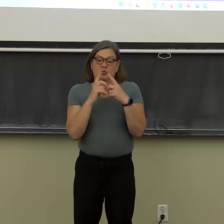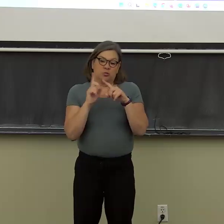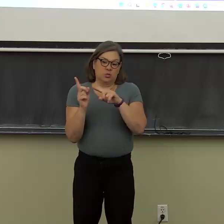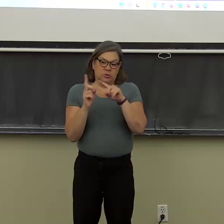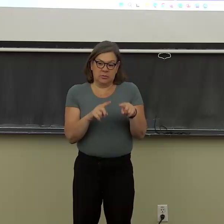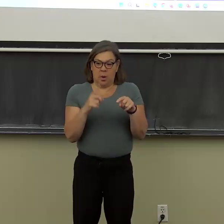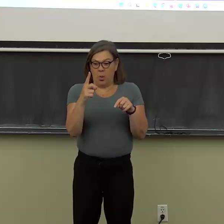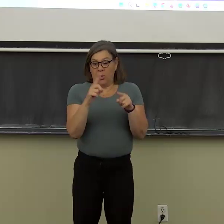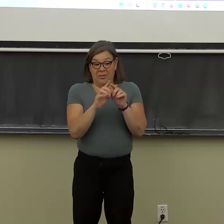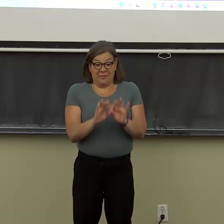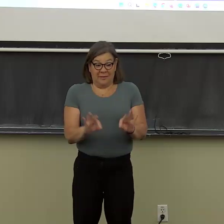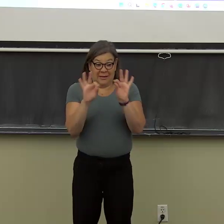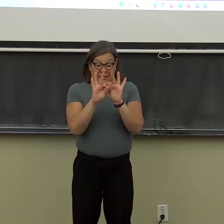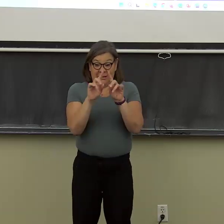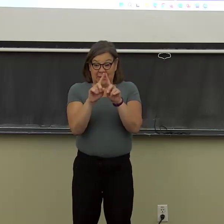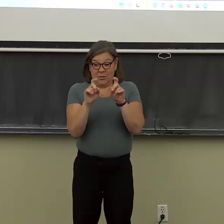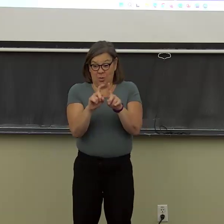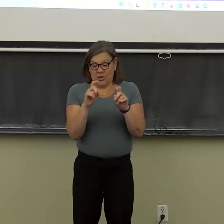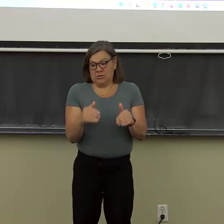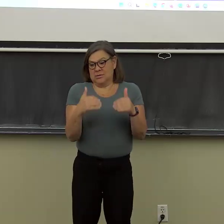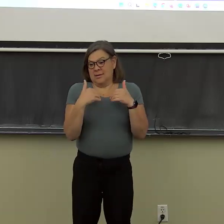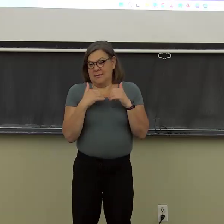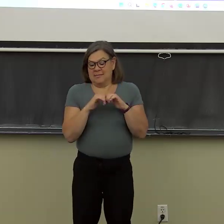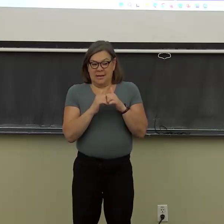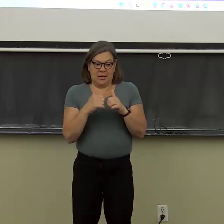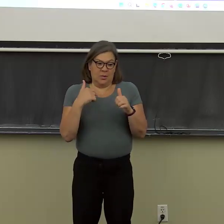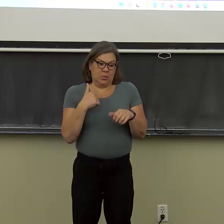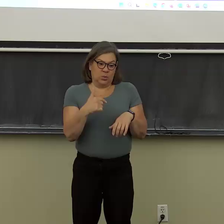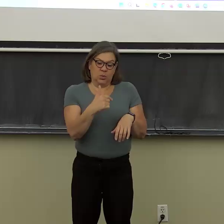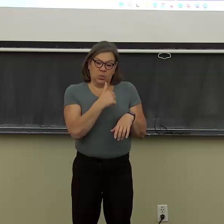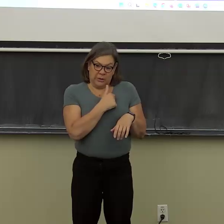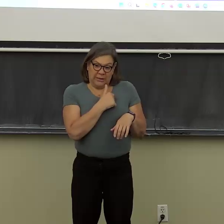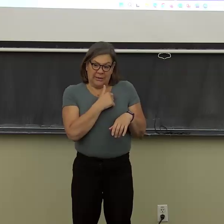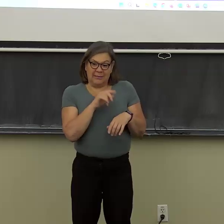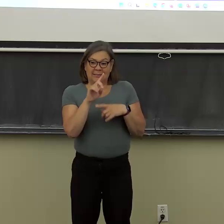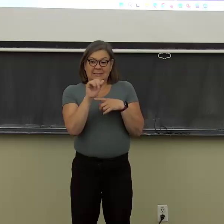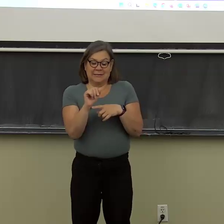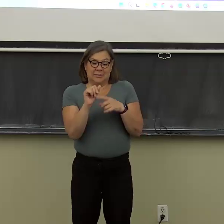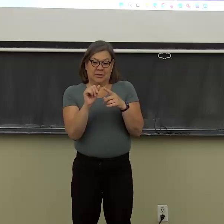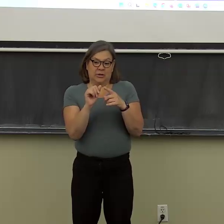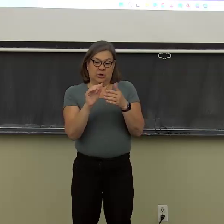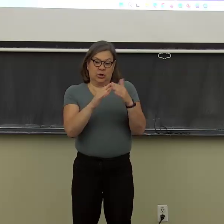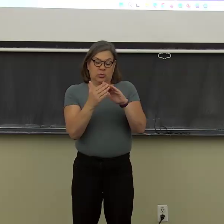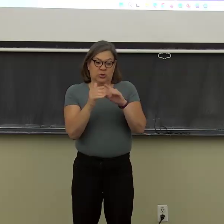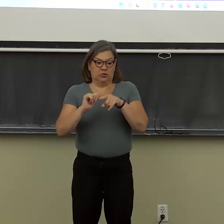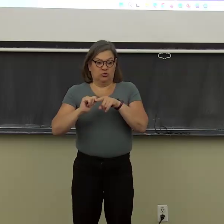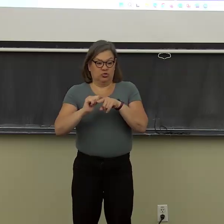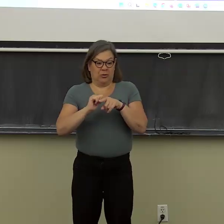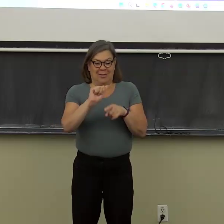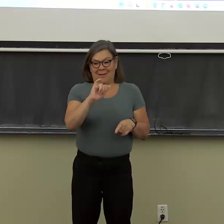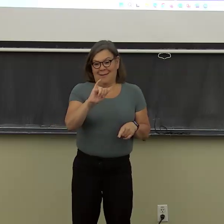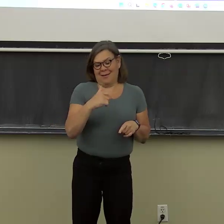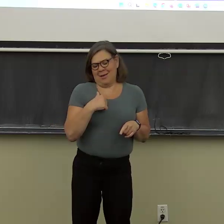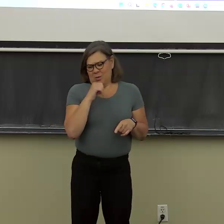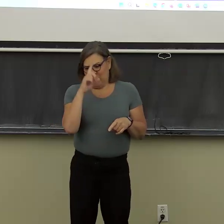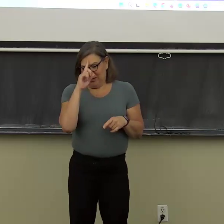respond. So one of the key questions I have that is, how do we, the ability to train AI? Like, I don't think